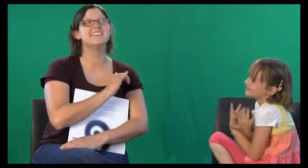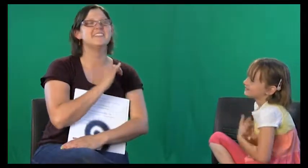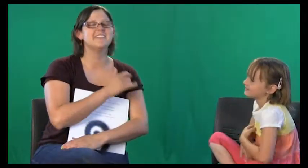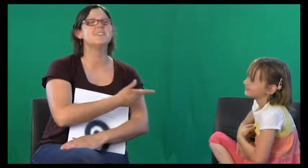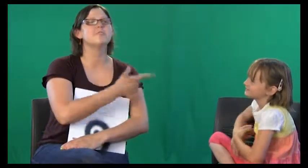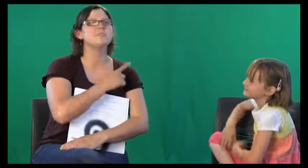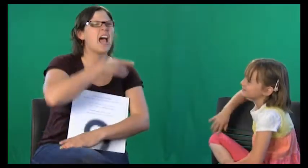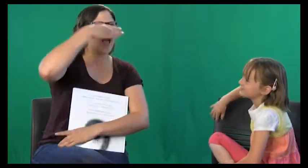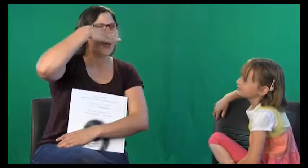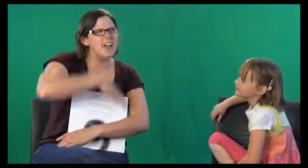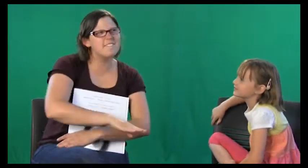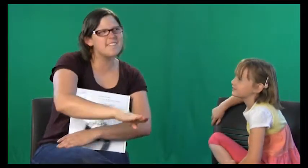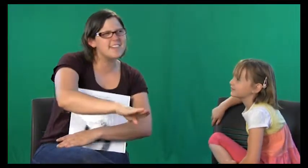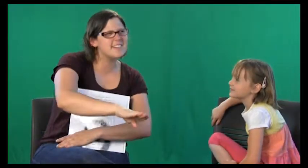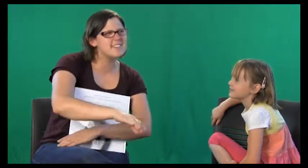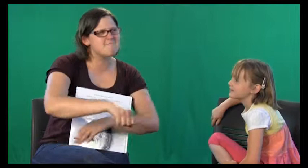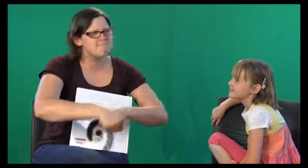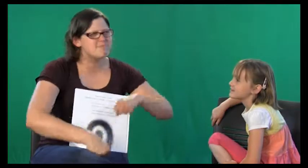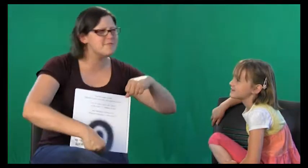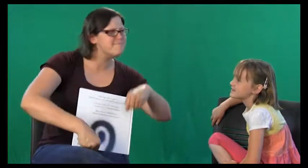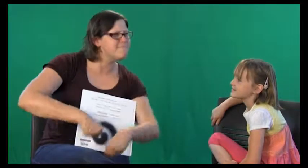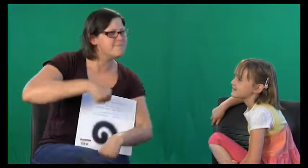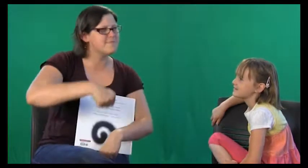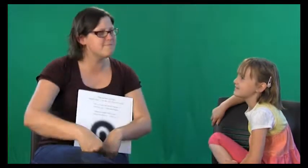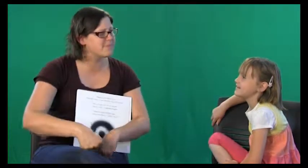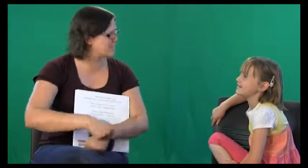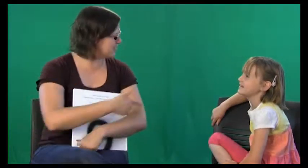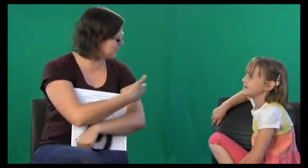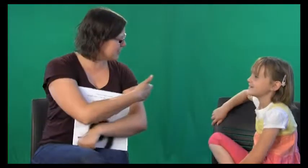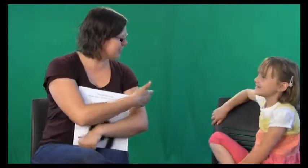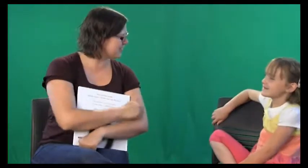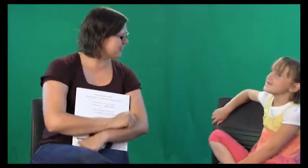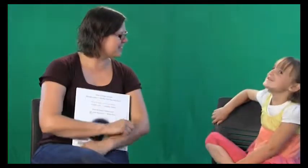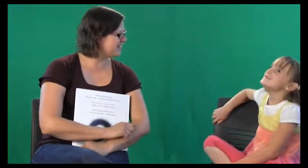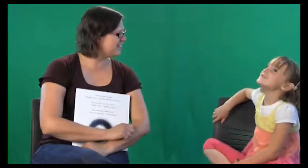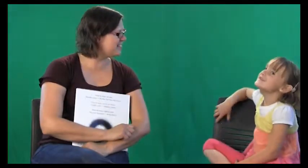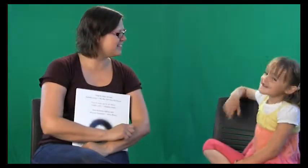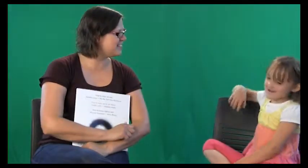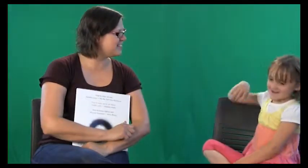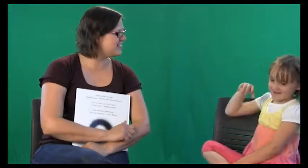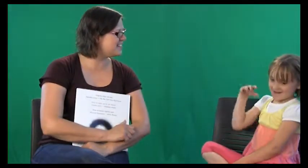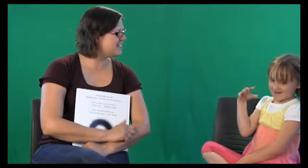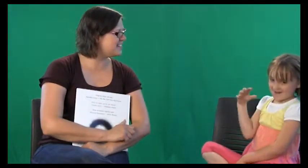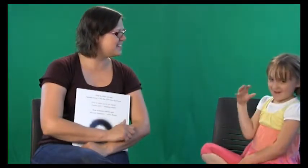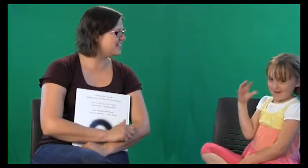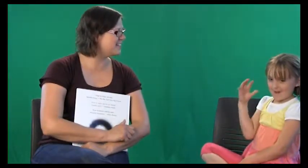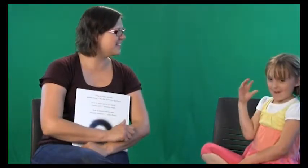Butterfly, okay. I'm going with elephant. Your turn.